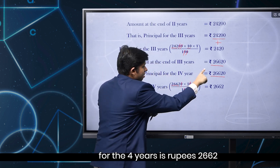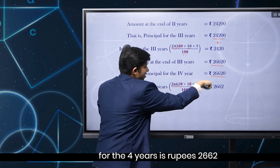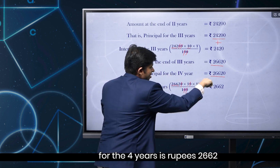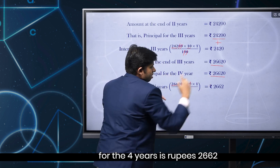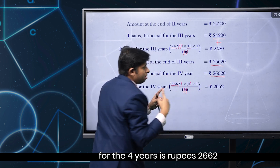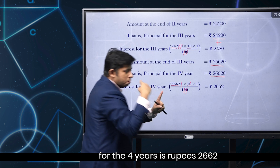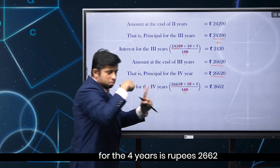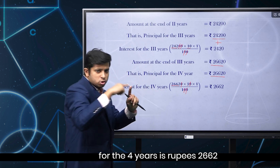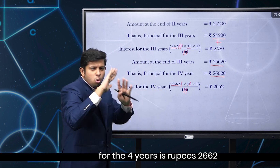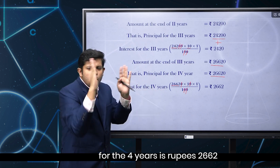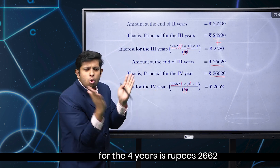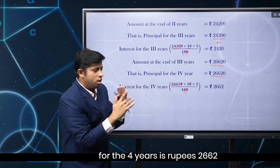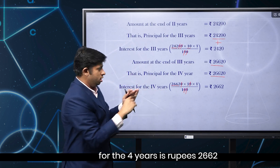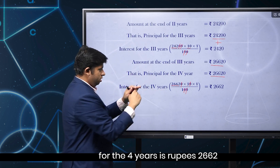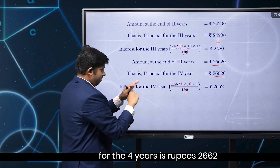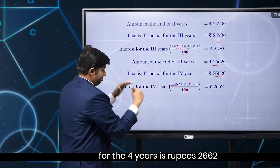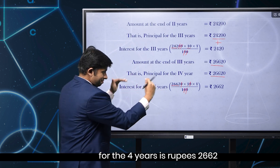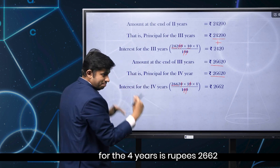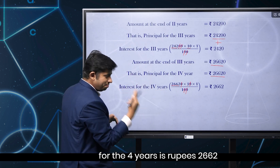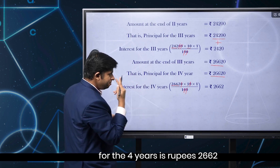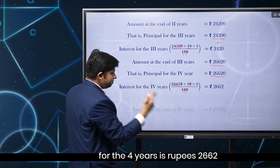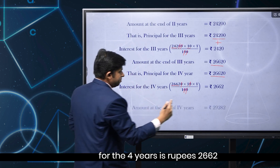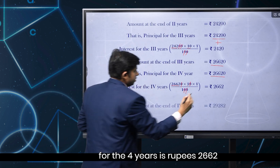rupees 2,662.